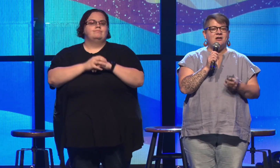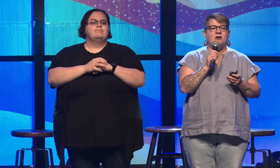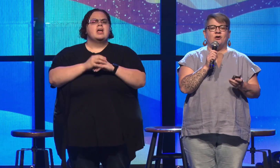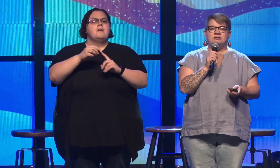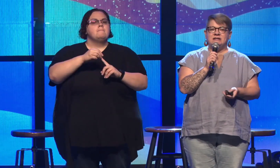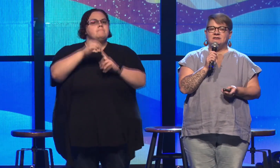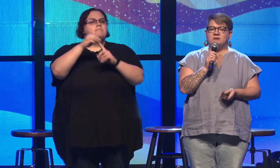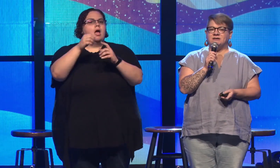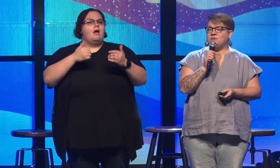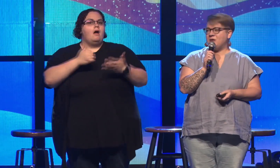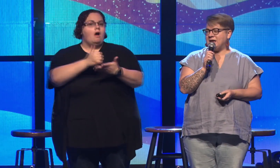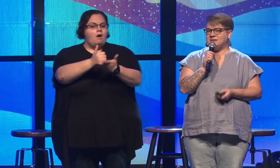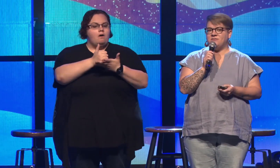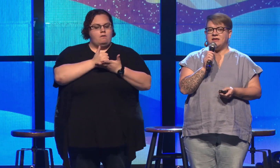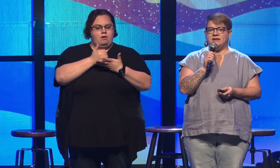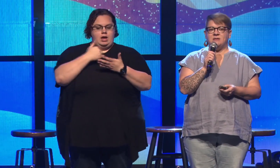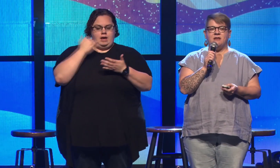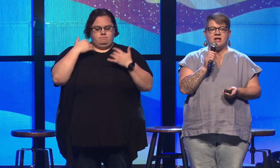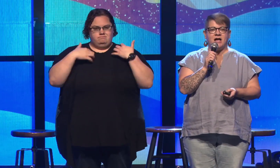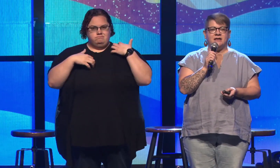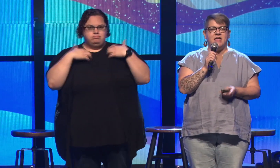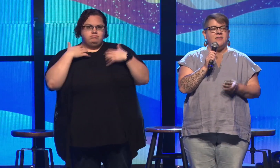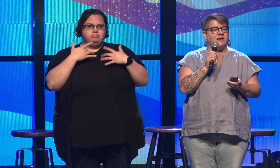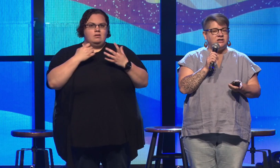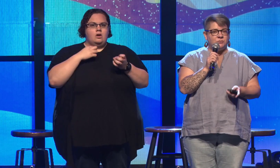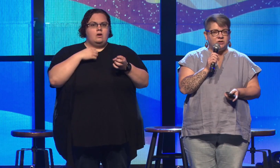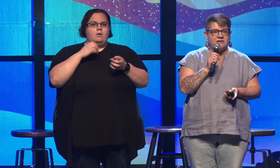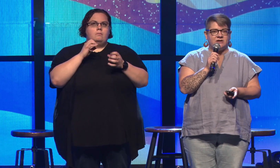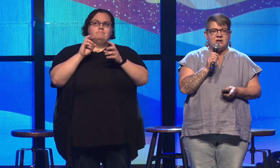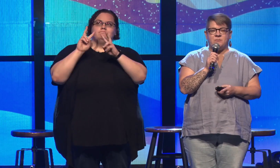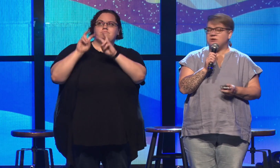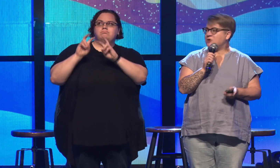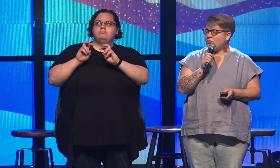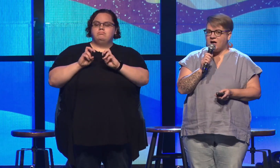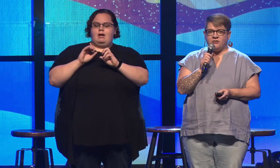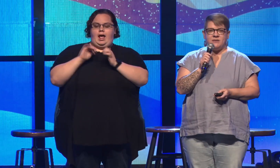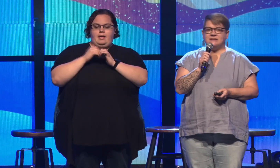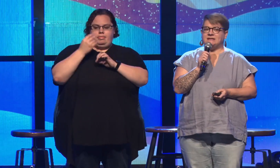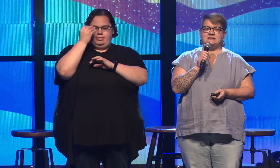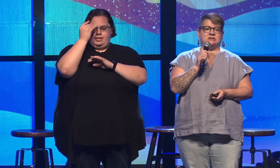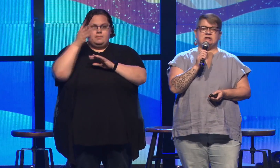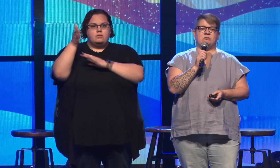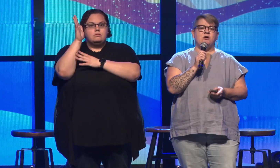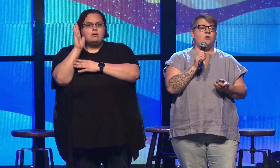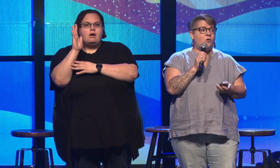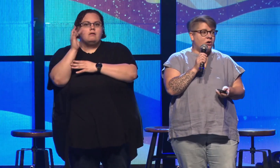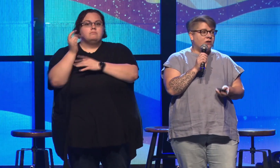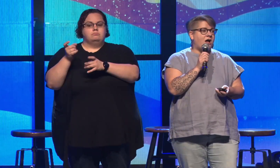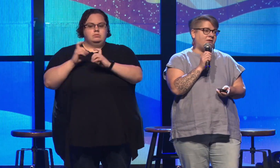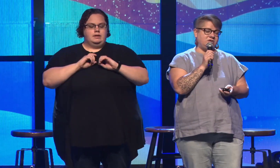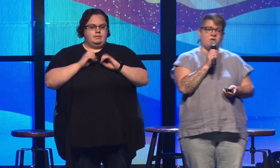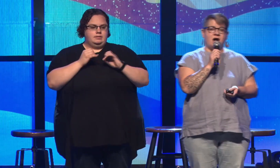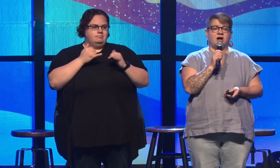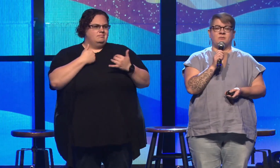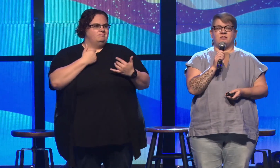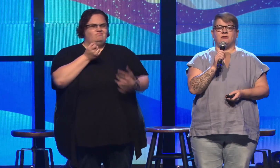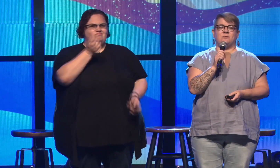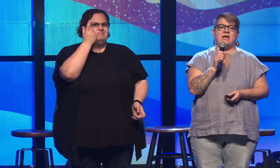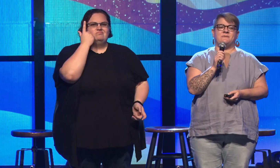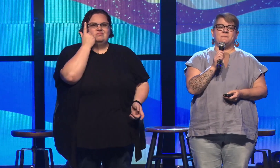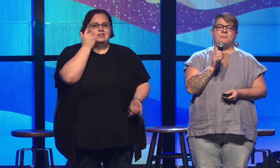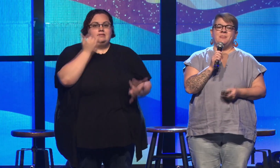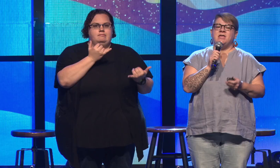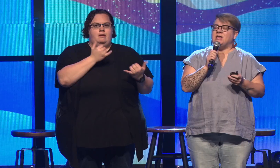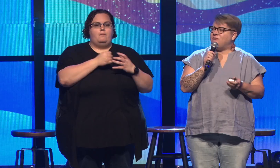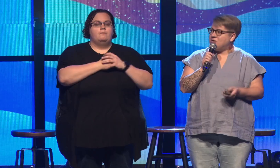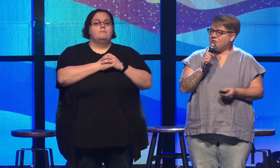dissatisfied or deconstructing ways of thinking about God that you were given but no longer make sense to you or cause you harm along the